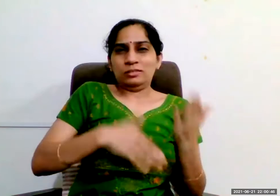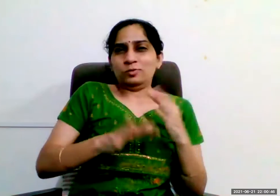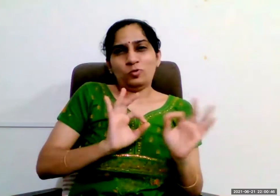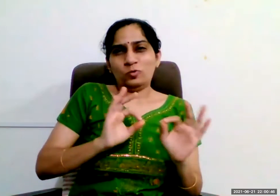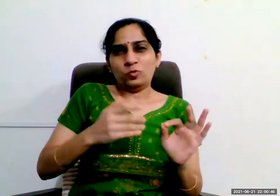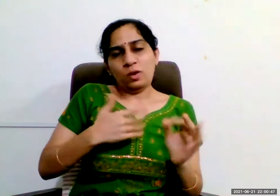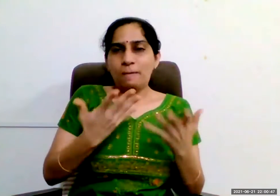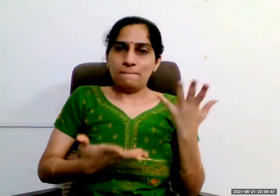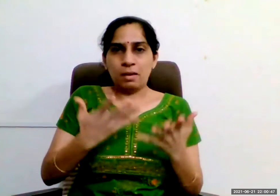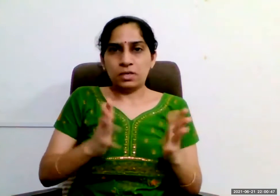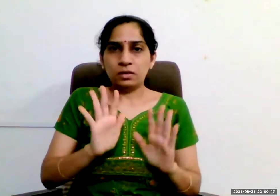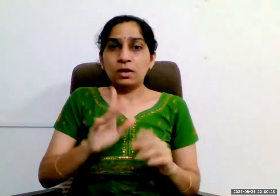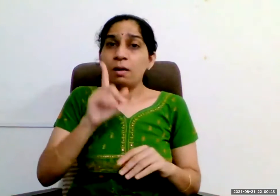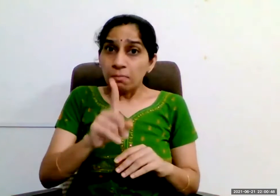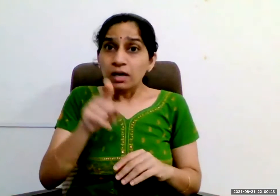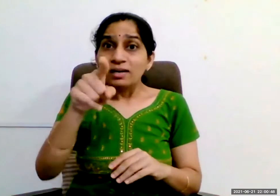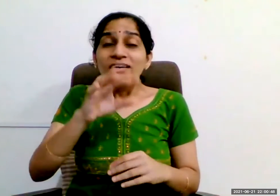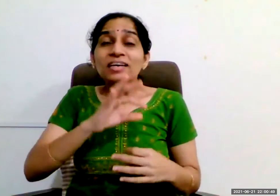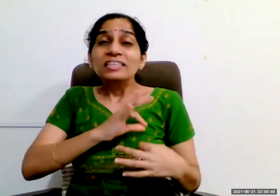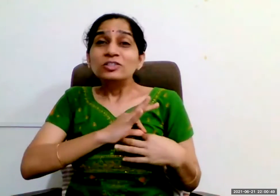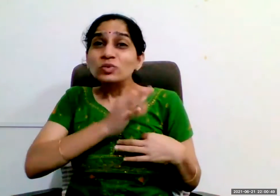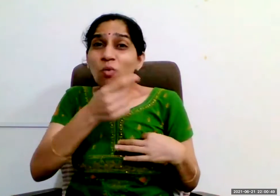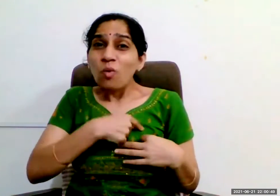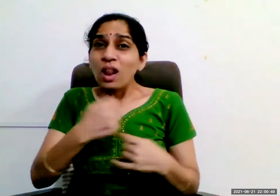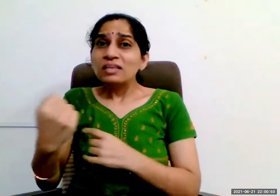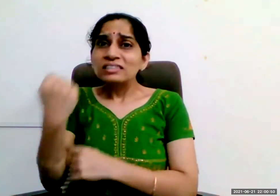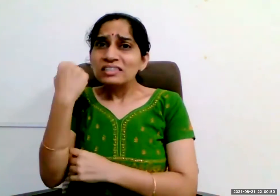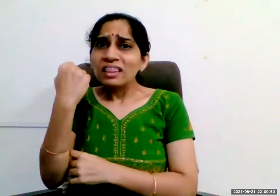that the strength of your soul is much more than the problems.